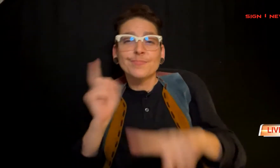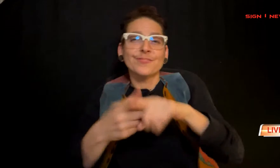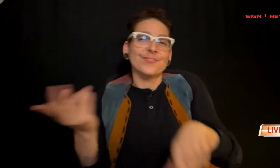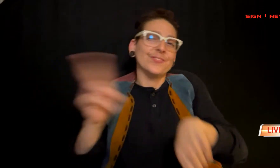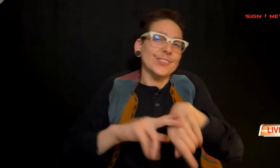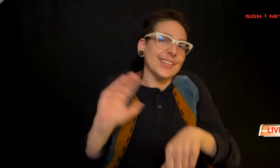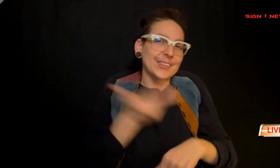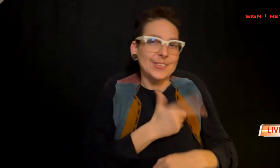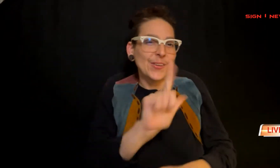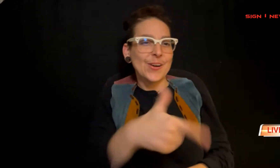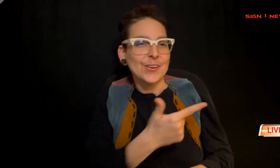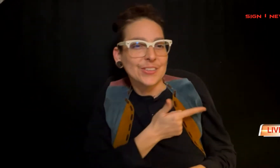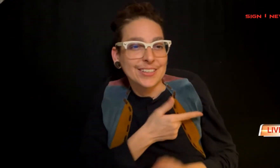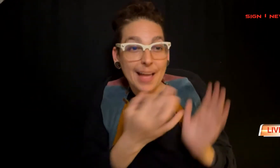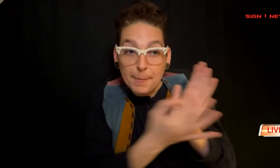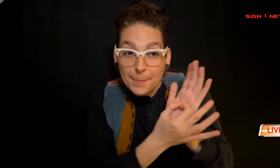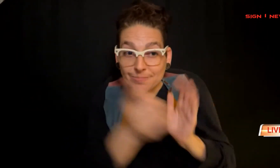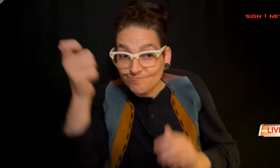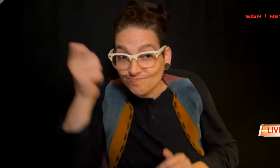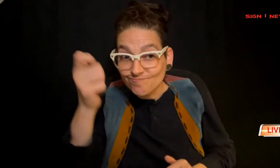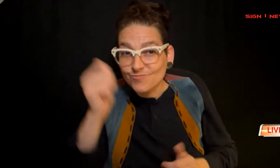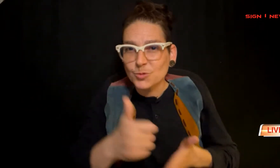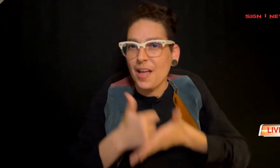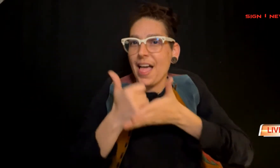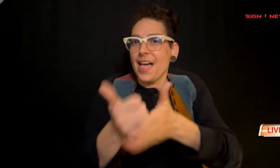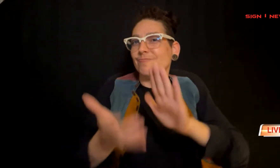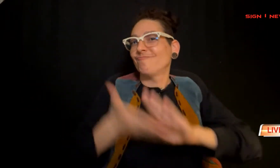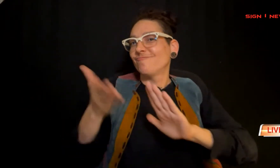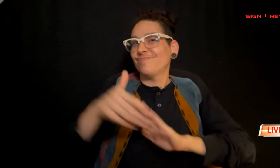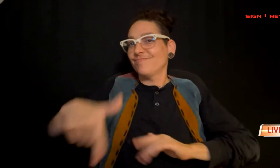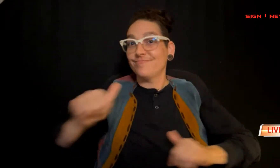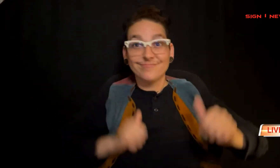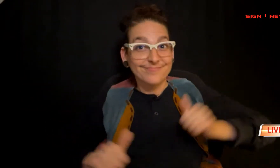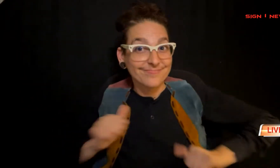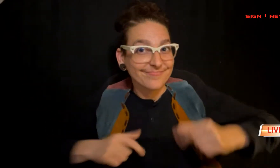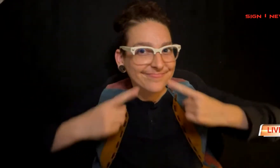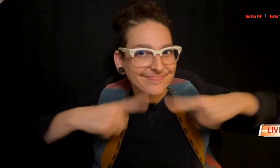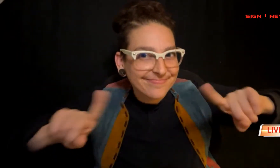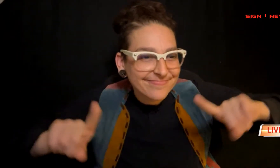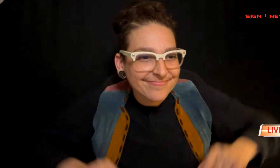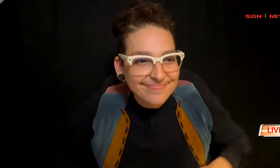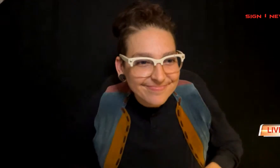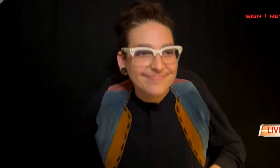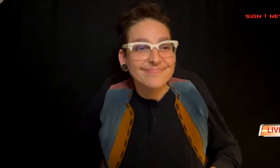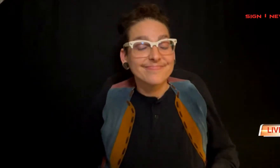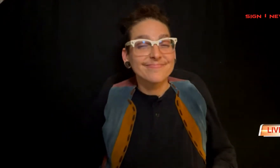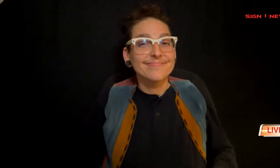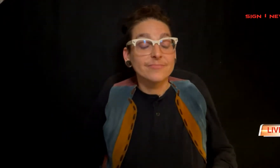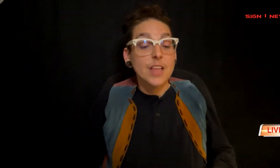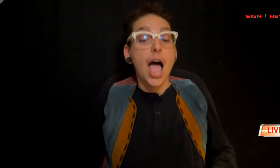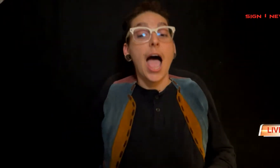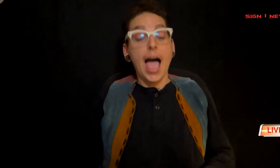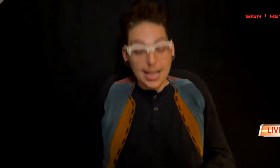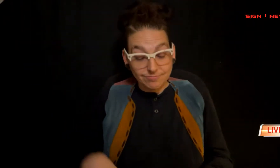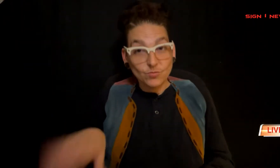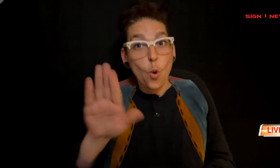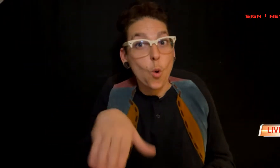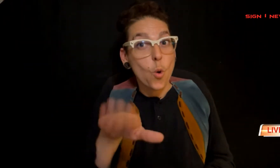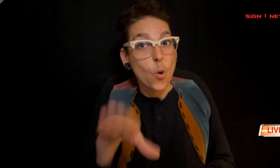Great discussion, everybody. Thank you so much. Thank you to our amazing viewers, and of course to our loyal Sign1News app supporters. You help